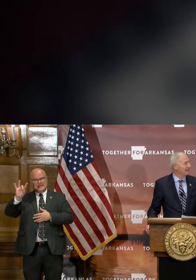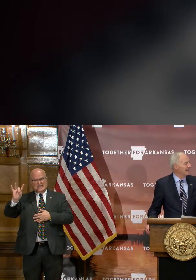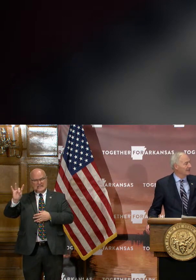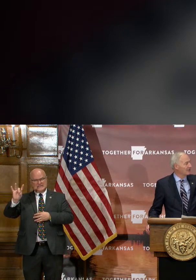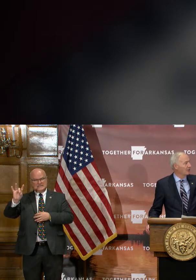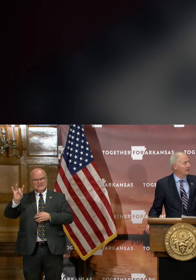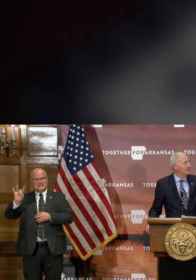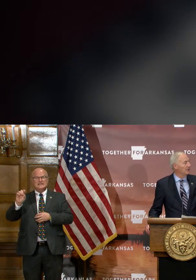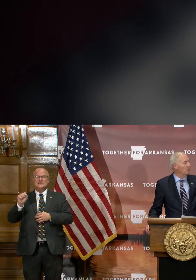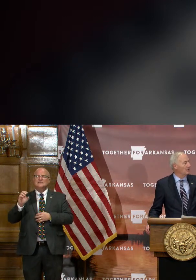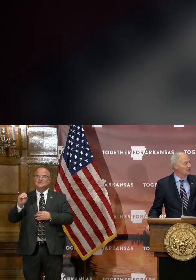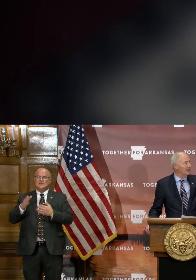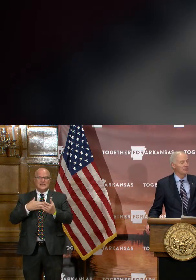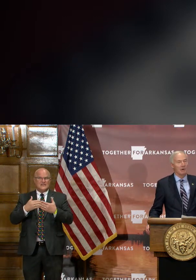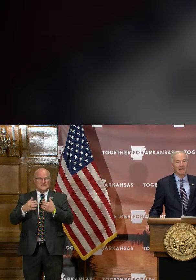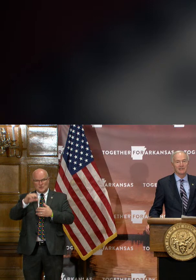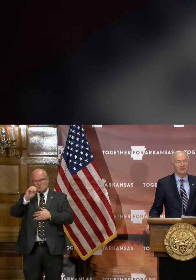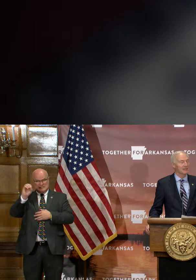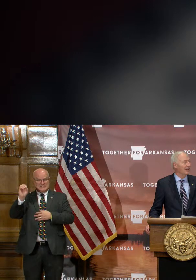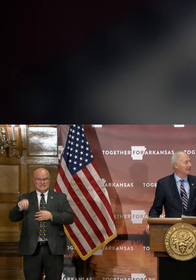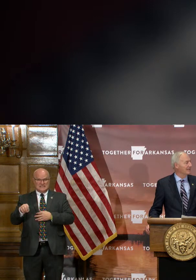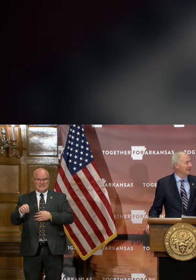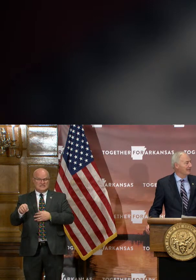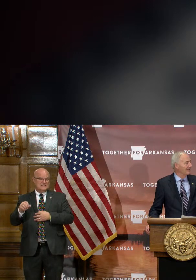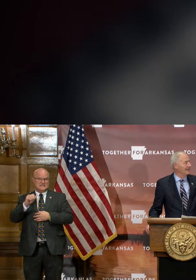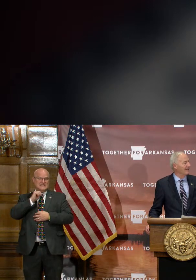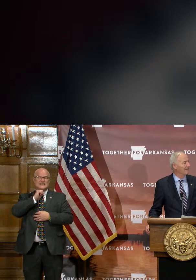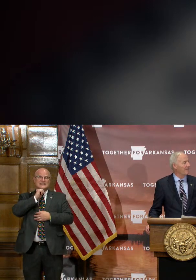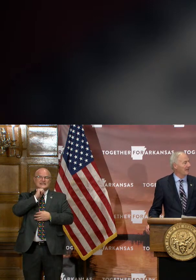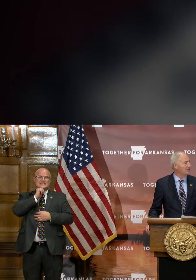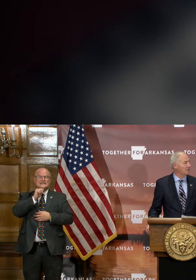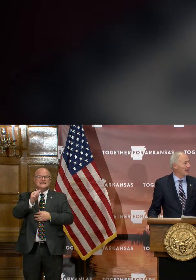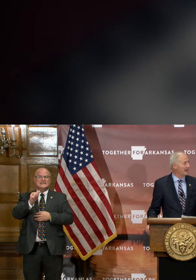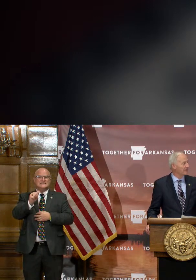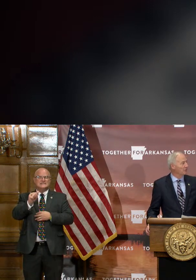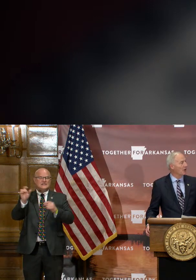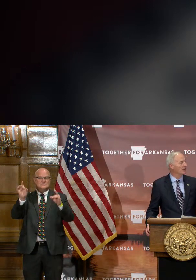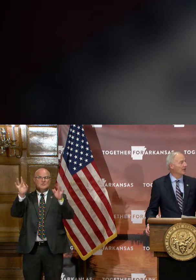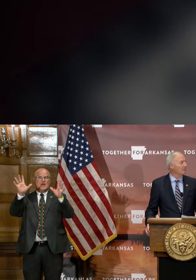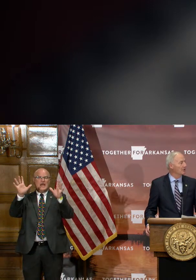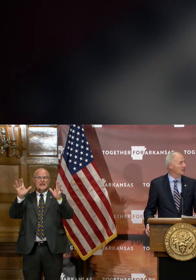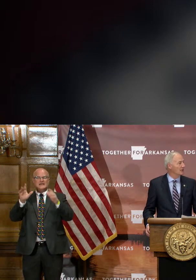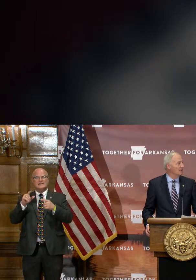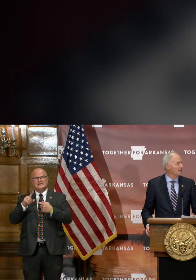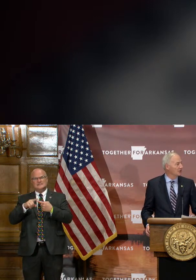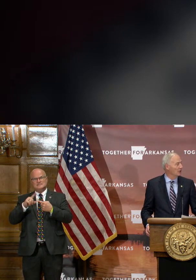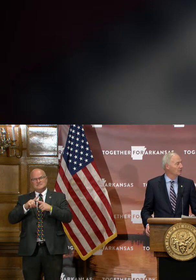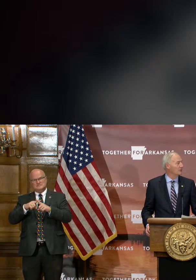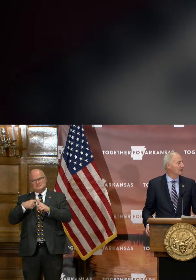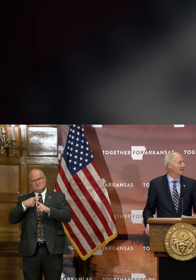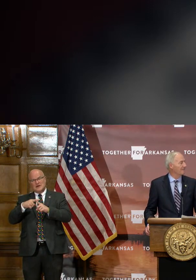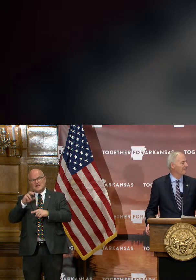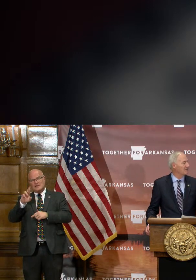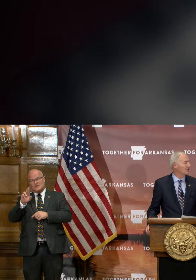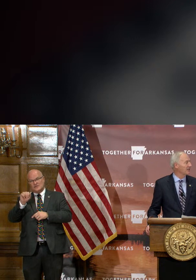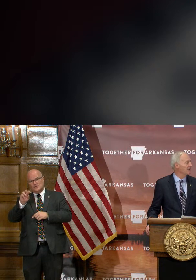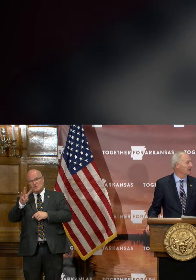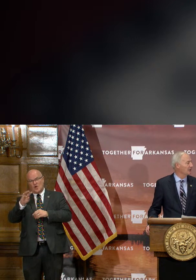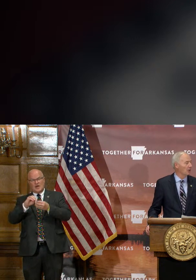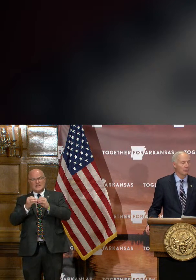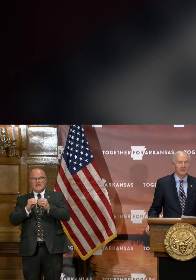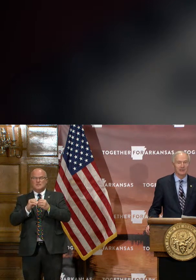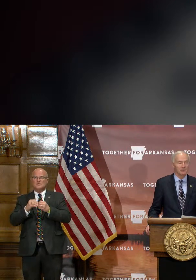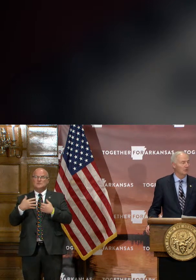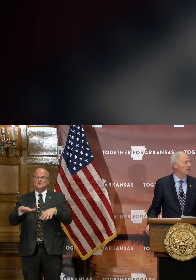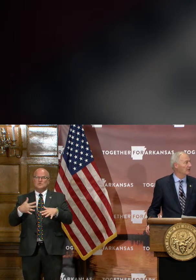2,898. And so even though percentage-wise it's not as dramatic, the raw numbers shows